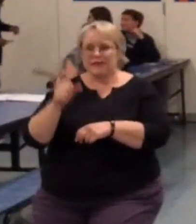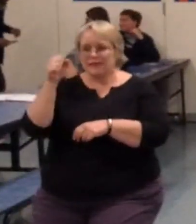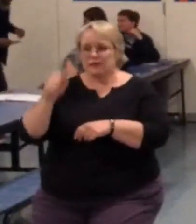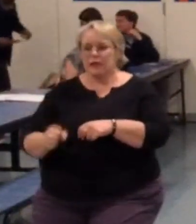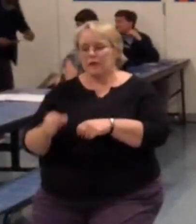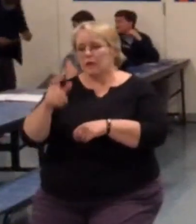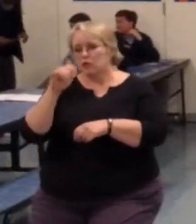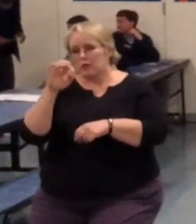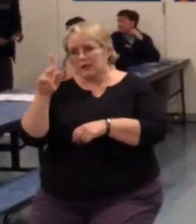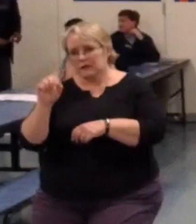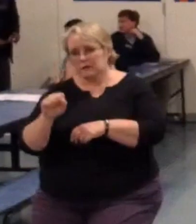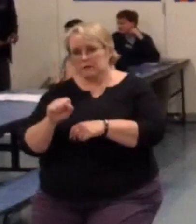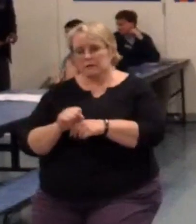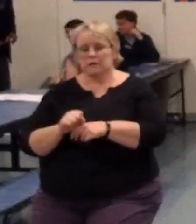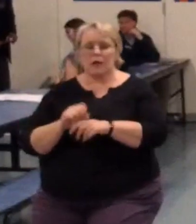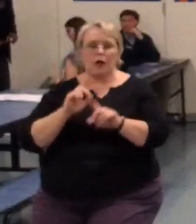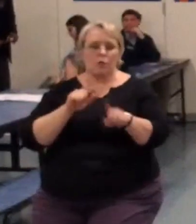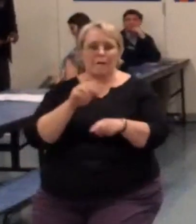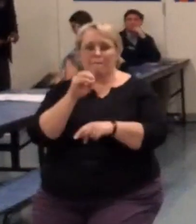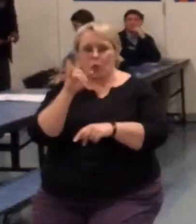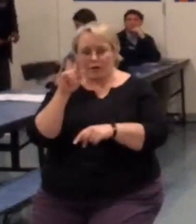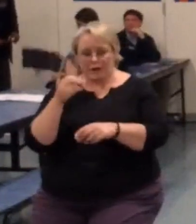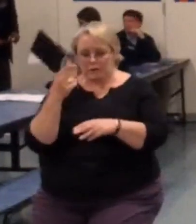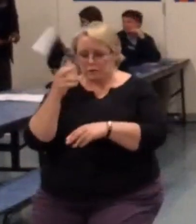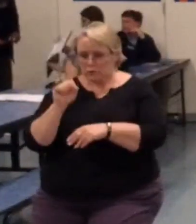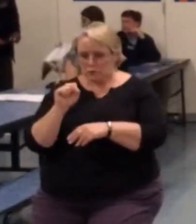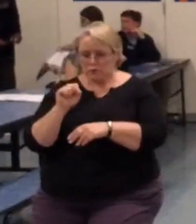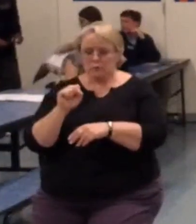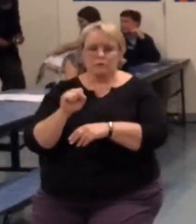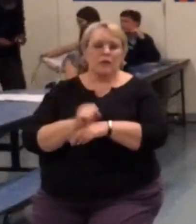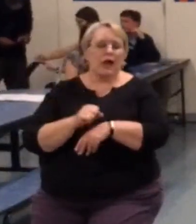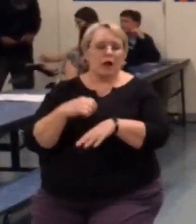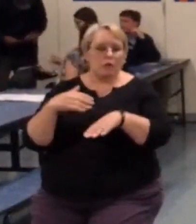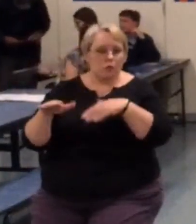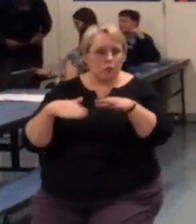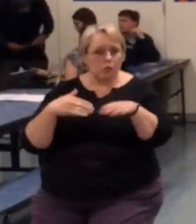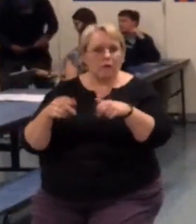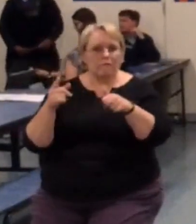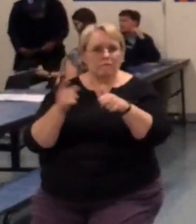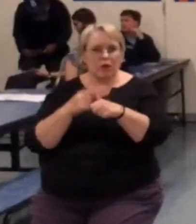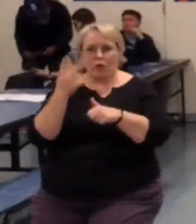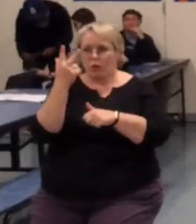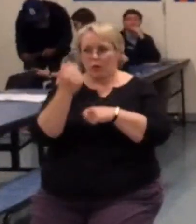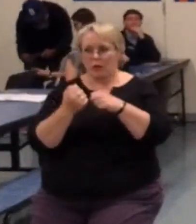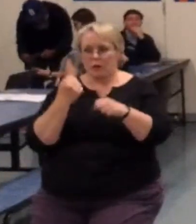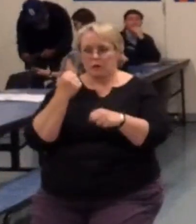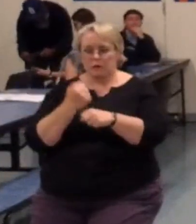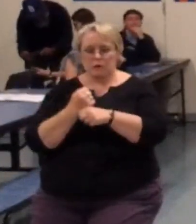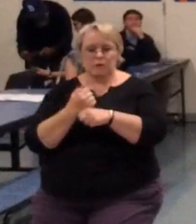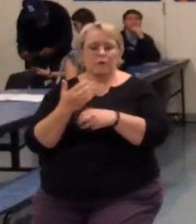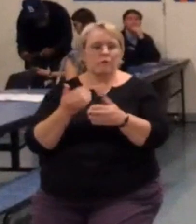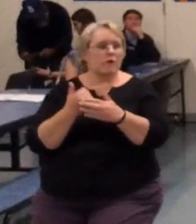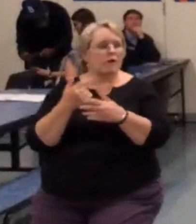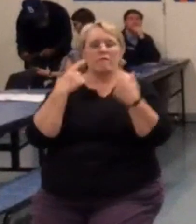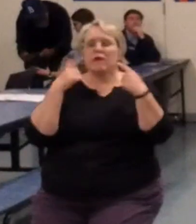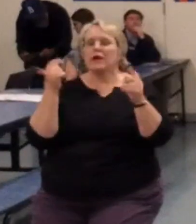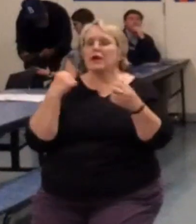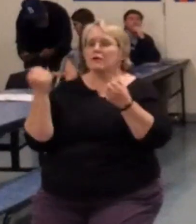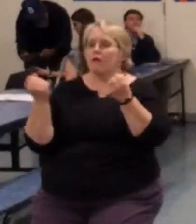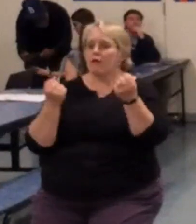tracks. I went to Morton High School. I walked for the first 3 years before I finally got a